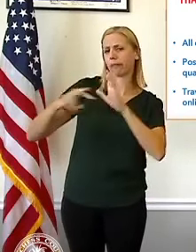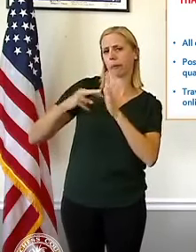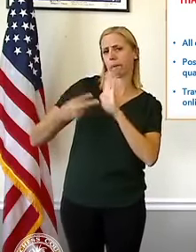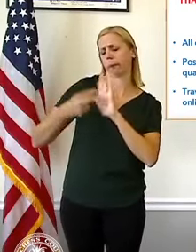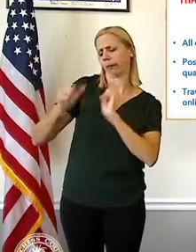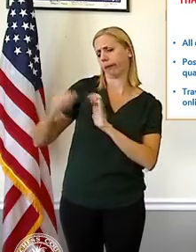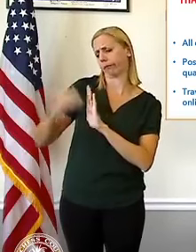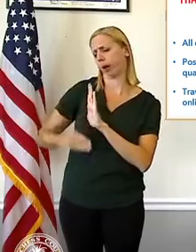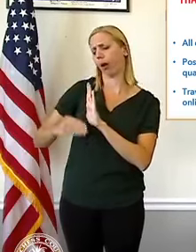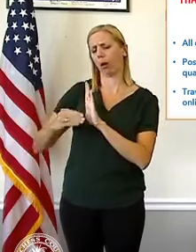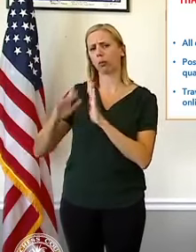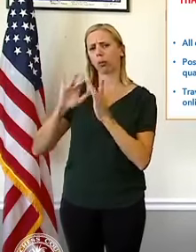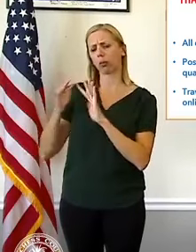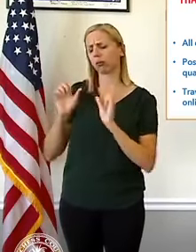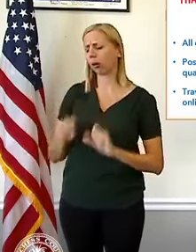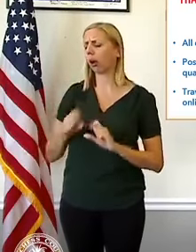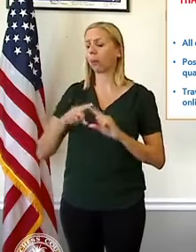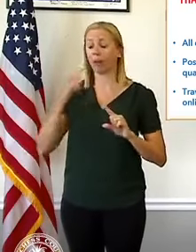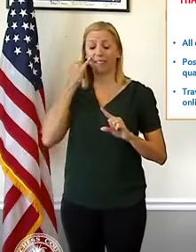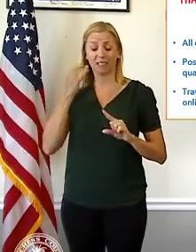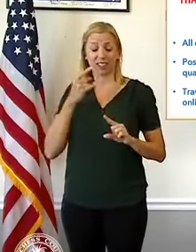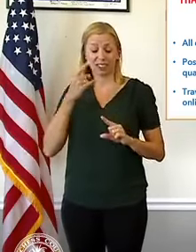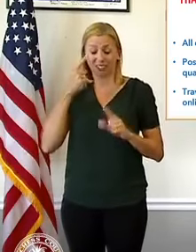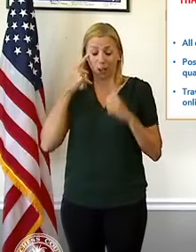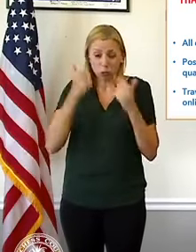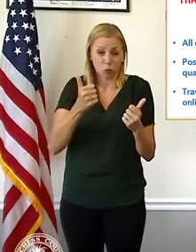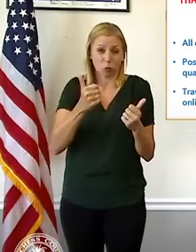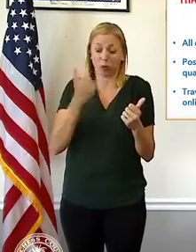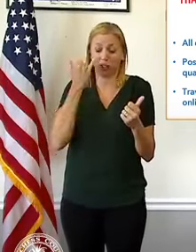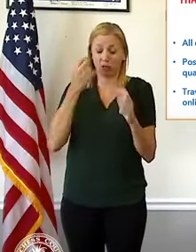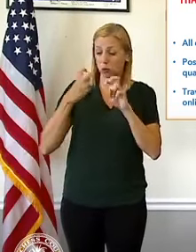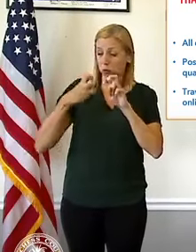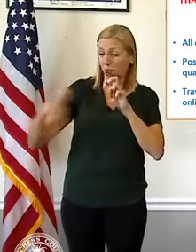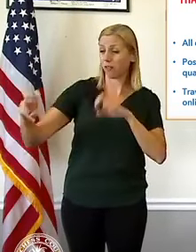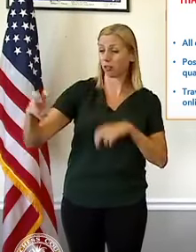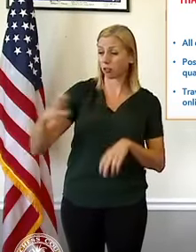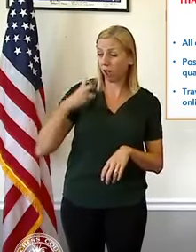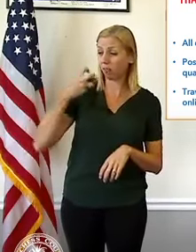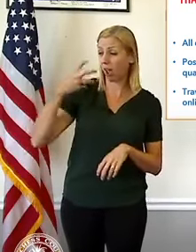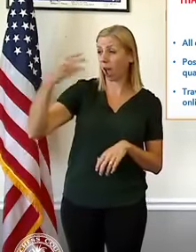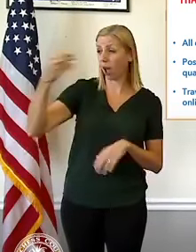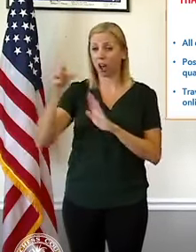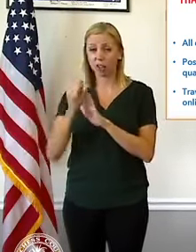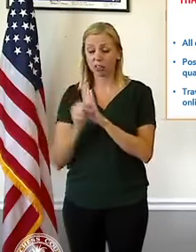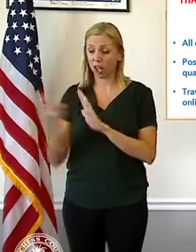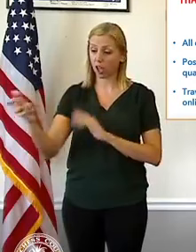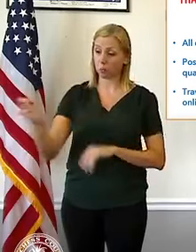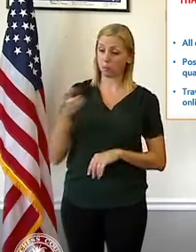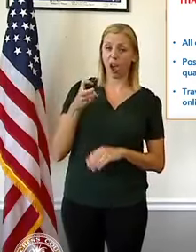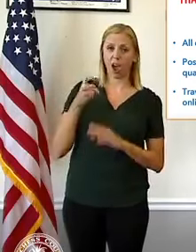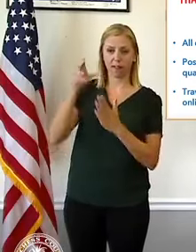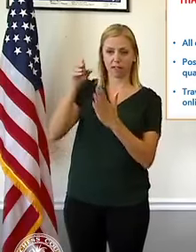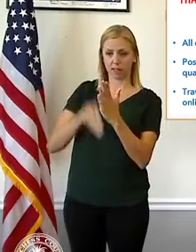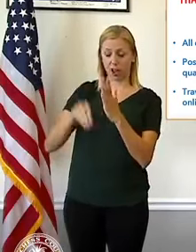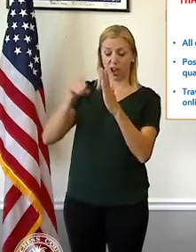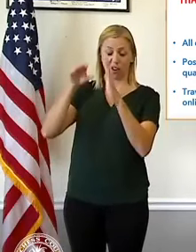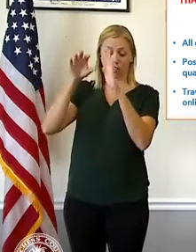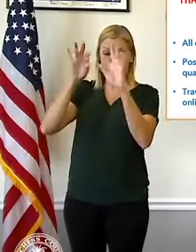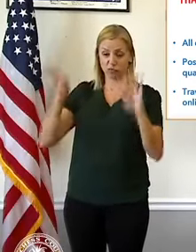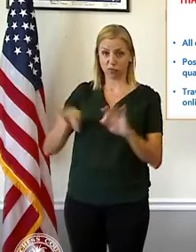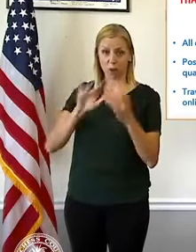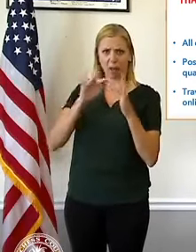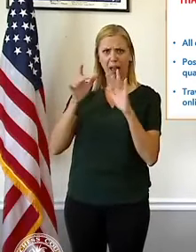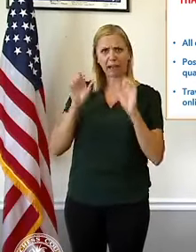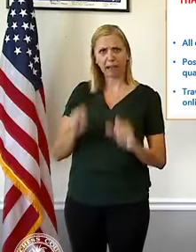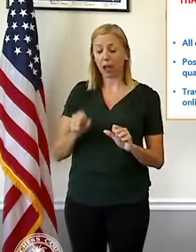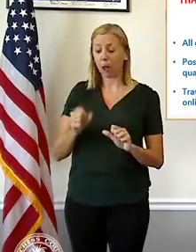it's voluntary. When you travel, you're requested to complete this form online. If you do not, you are subject to as much as a $2,000 fine. Once